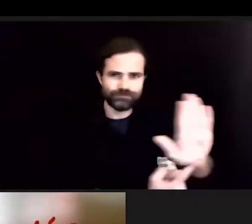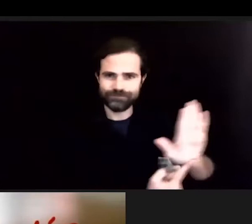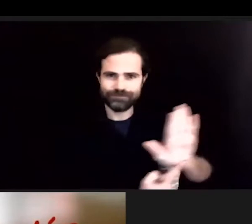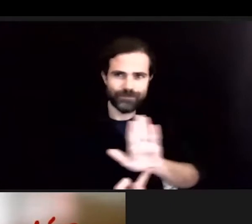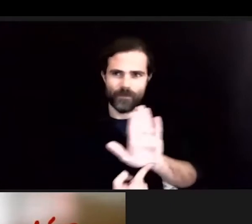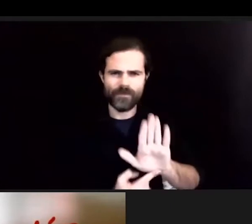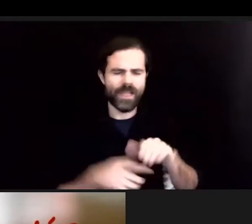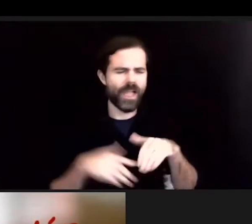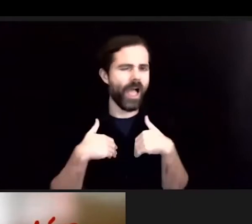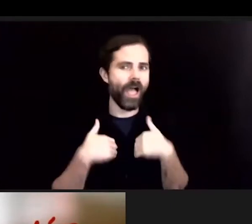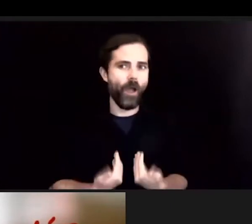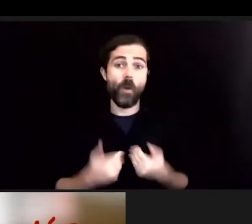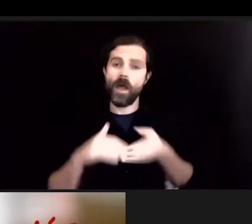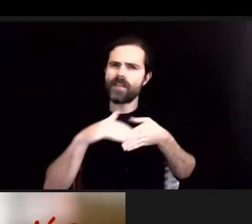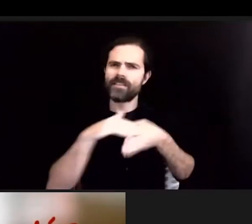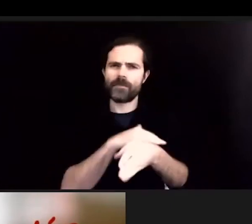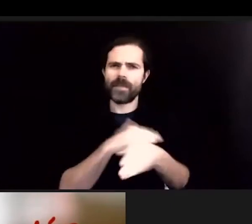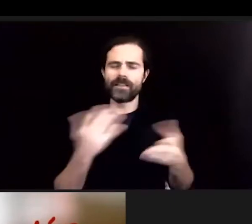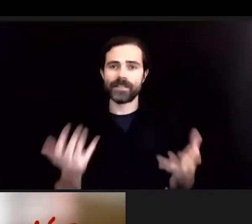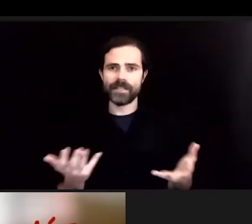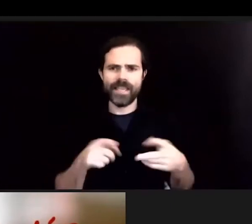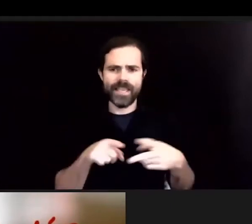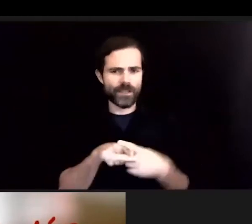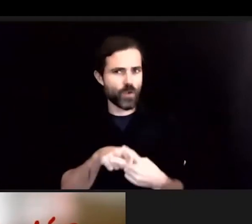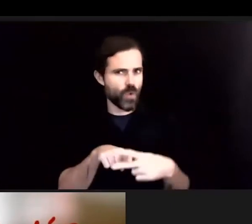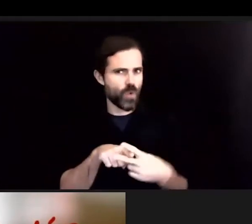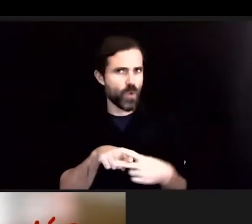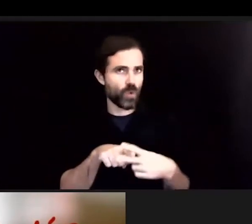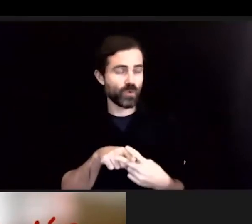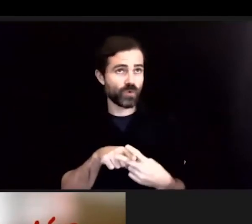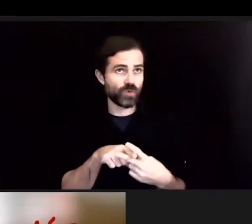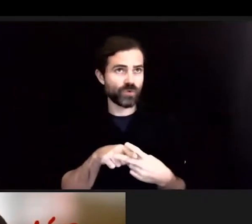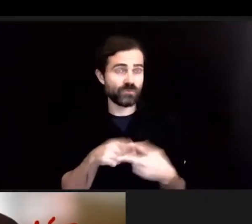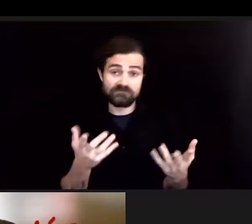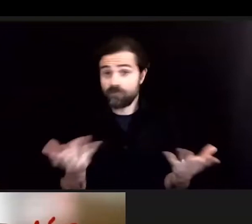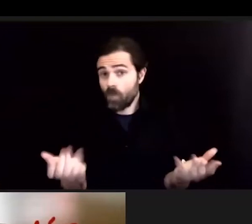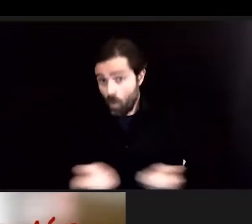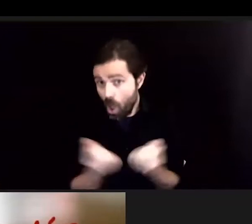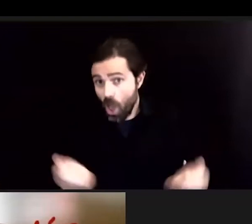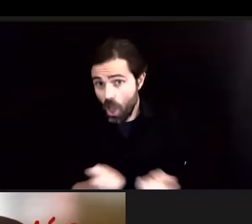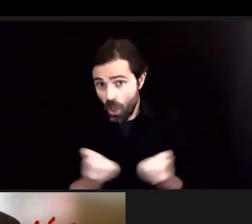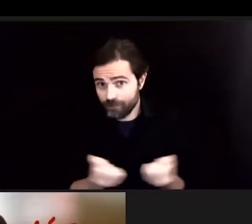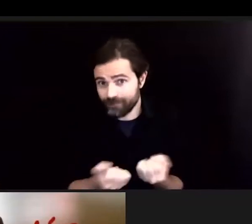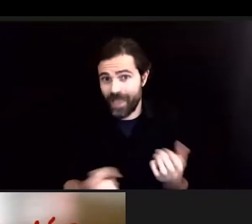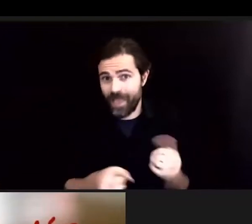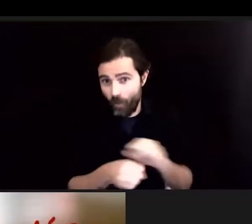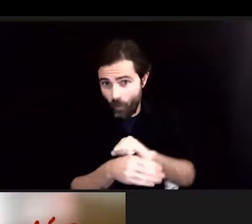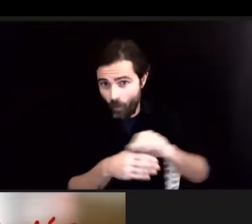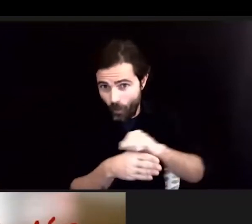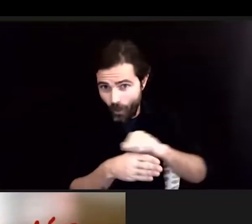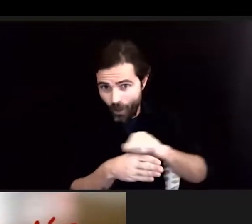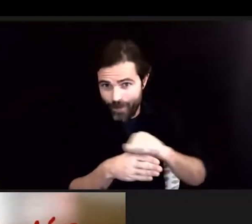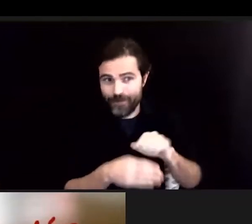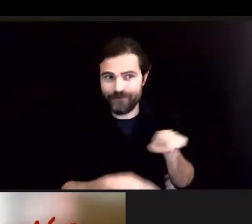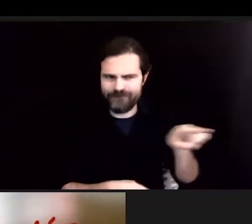Accessibilitech Map Tool works, how it's been designed